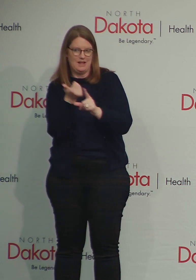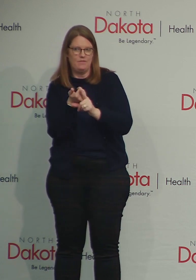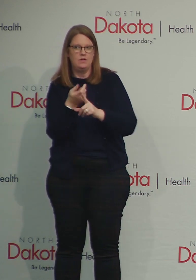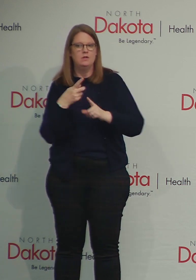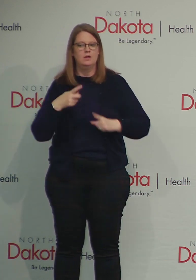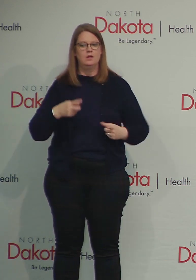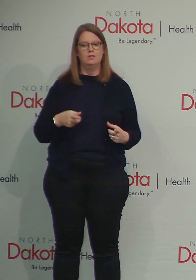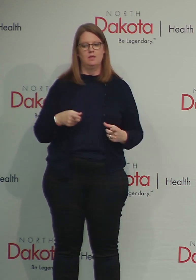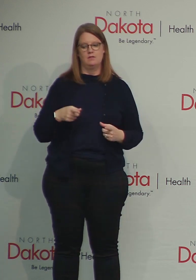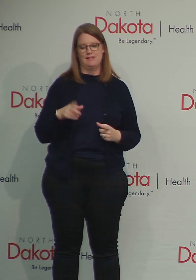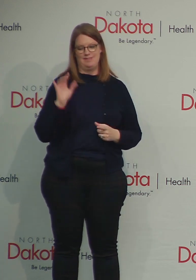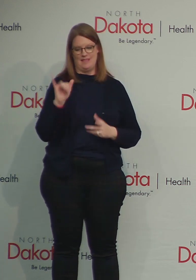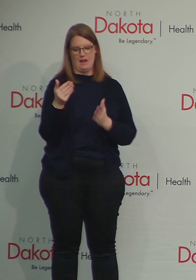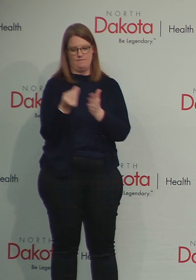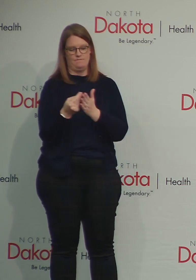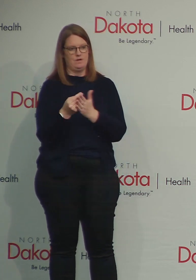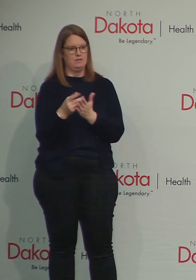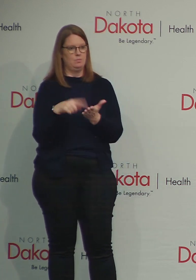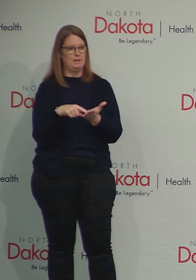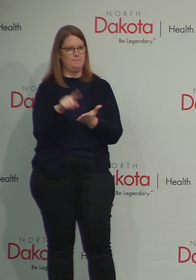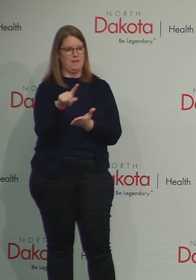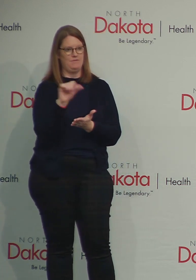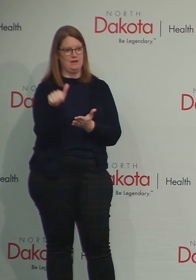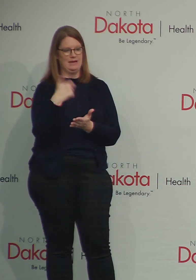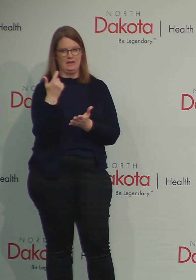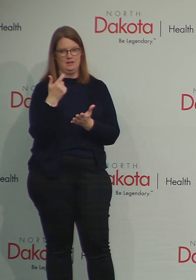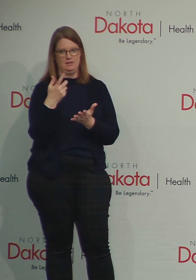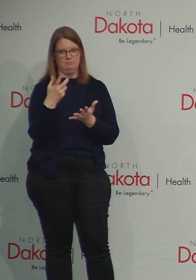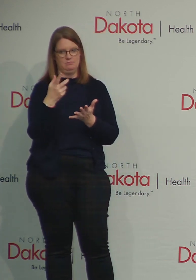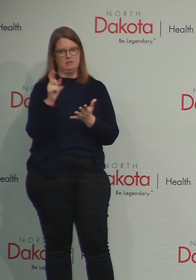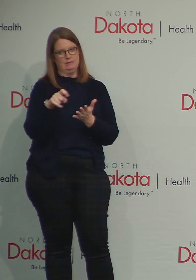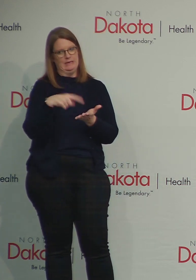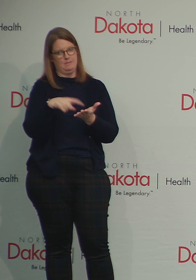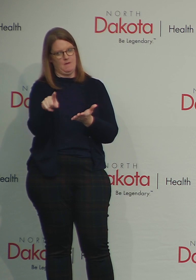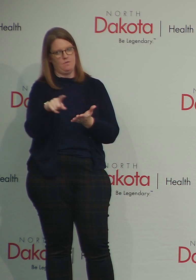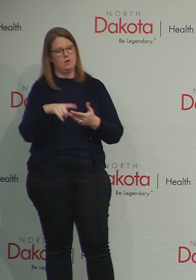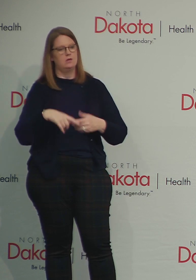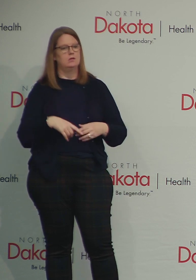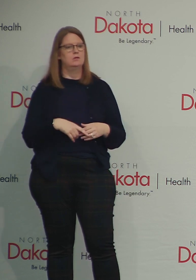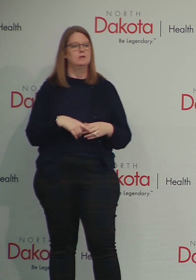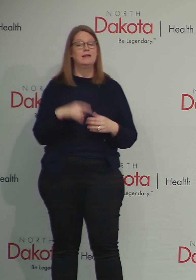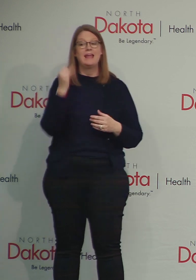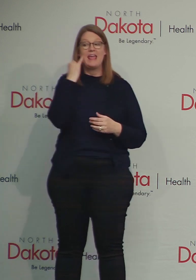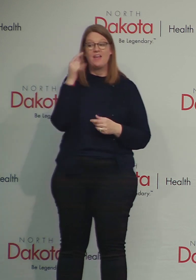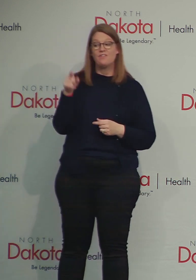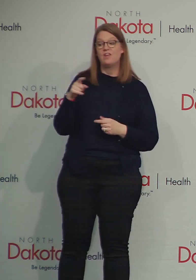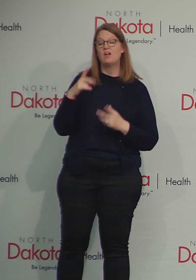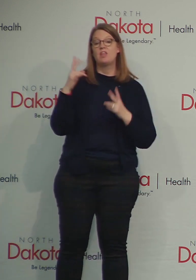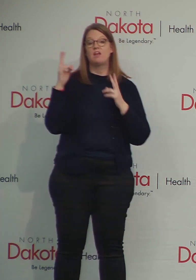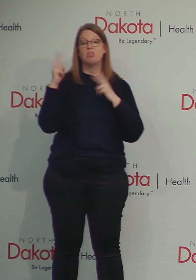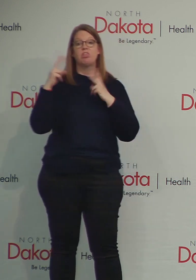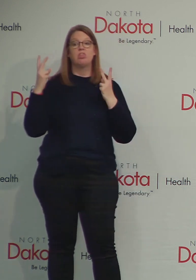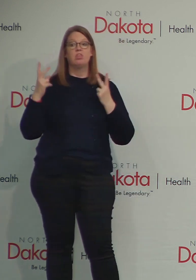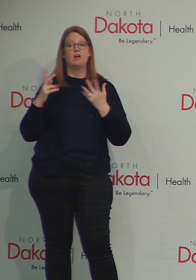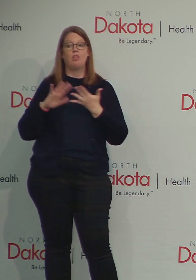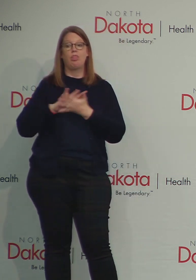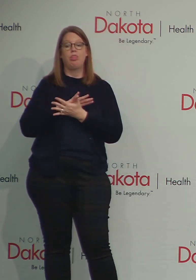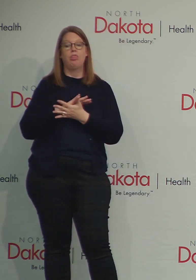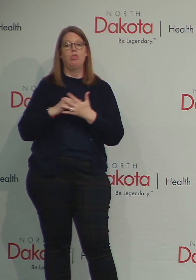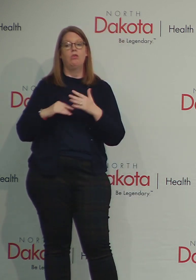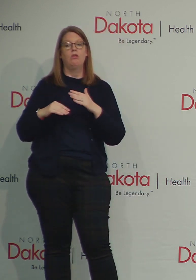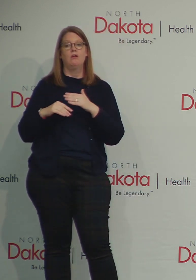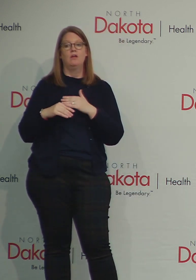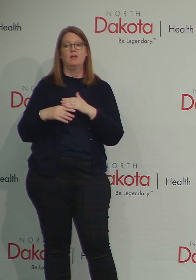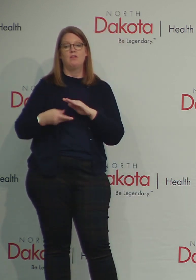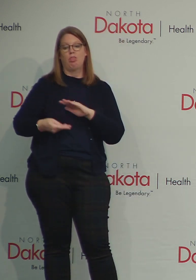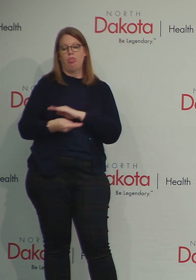then that fund would cover any of those expenses. But if they're negligent in any way, they would still be liable. This is